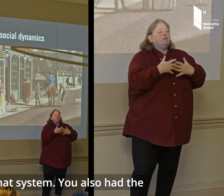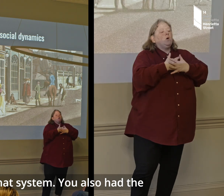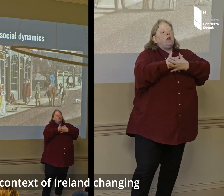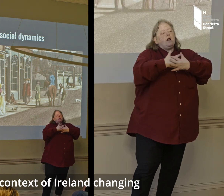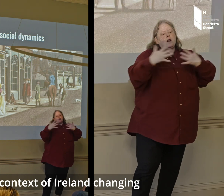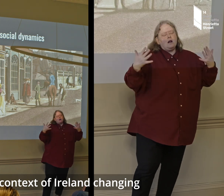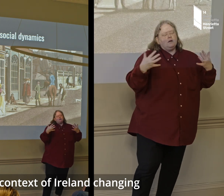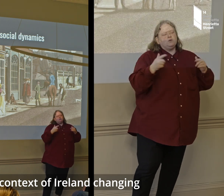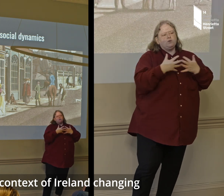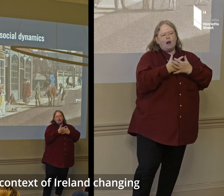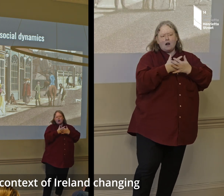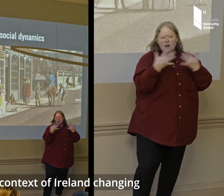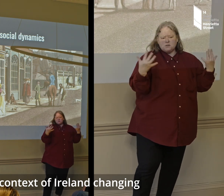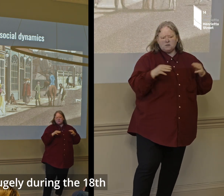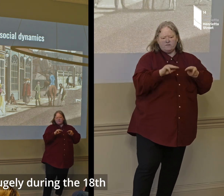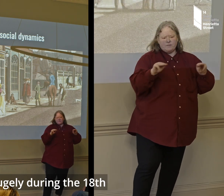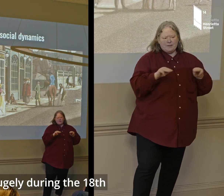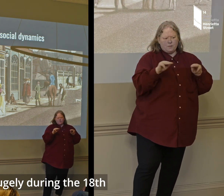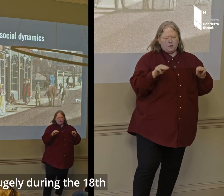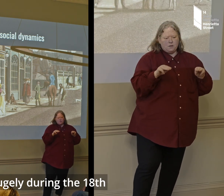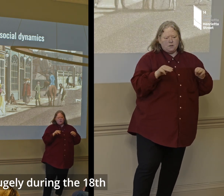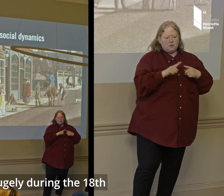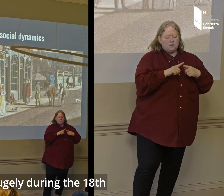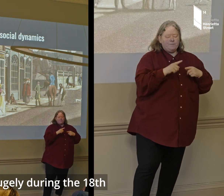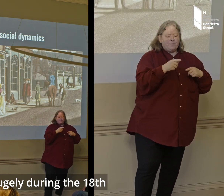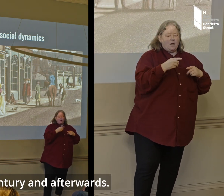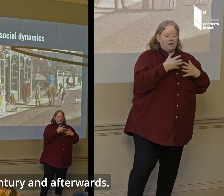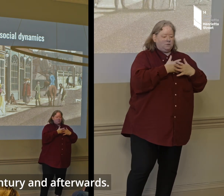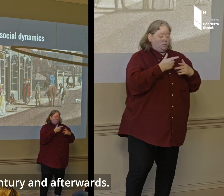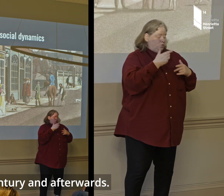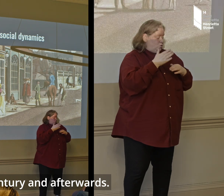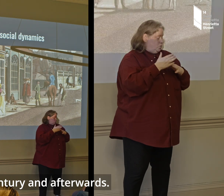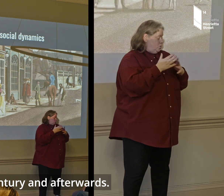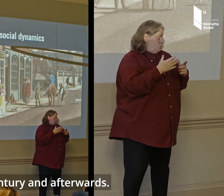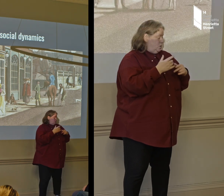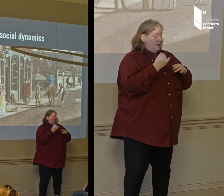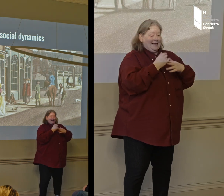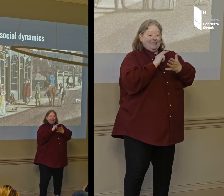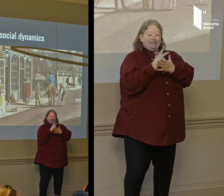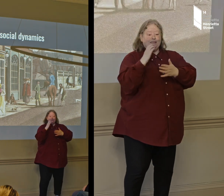You also had the political context of Ireland changing hugely during the 18th century and afterwards.